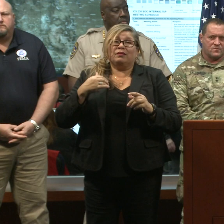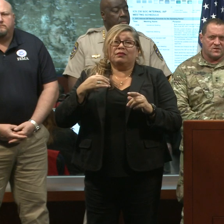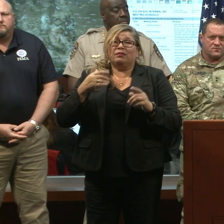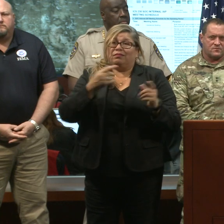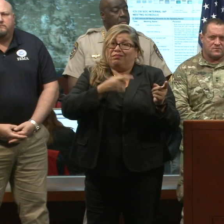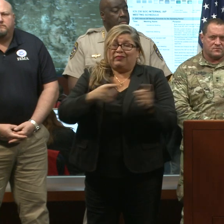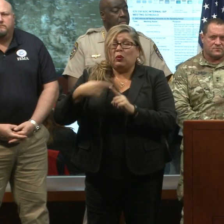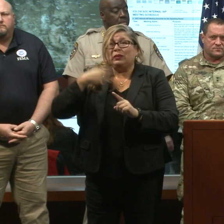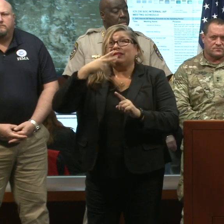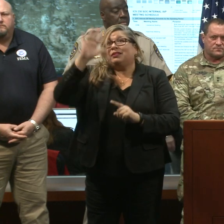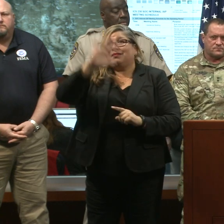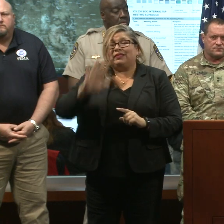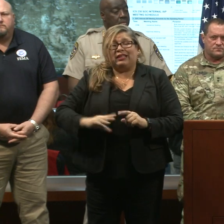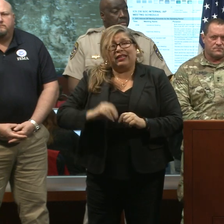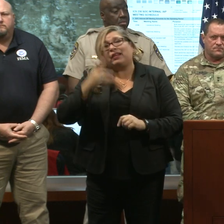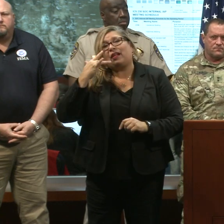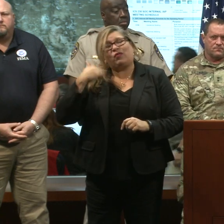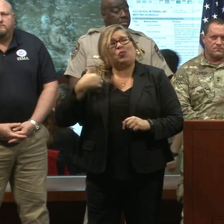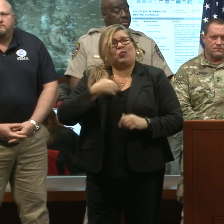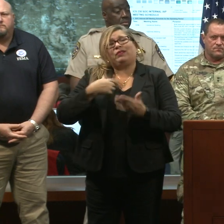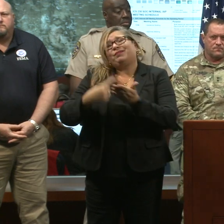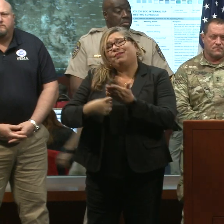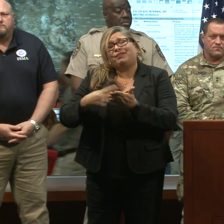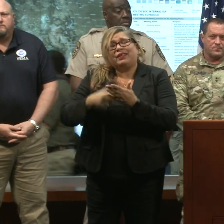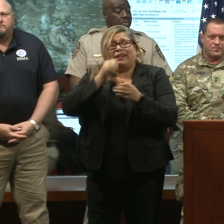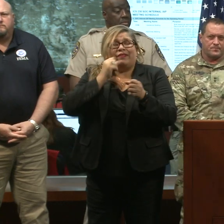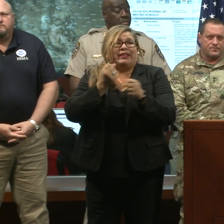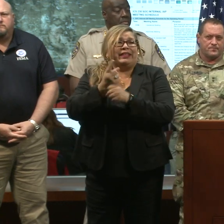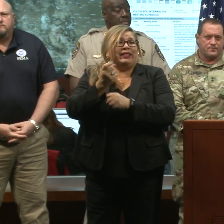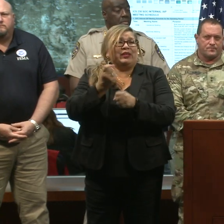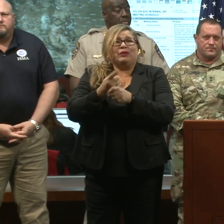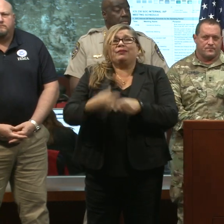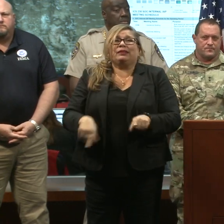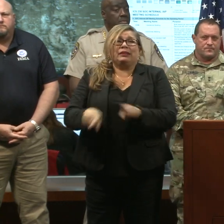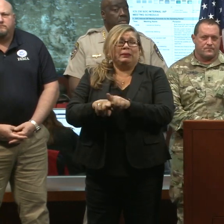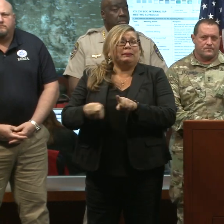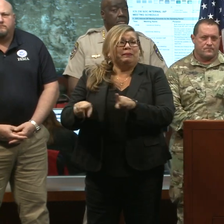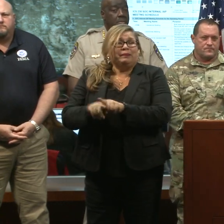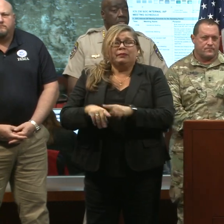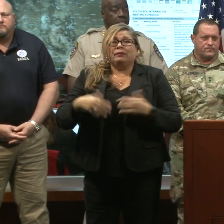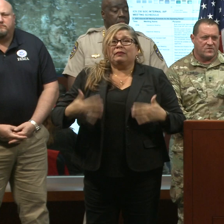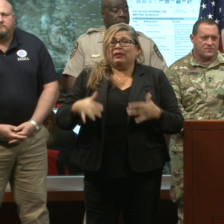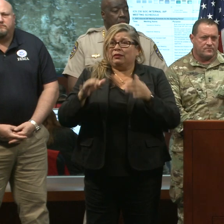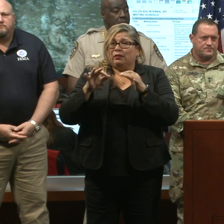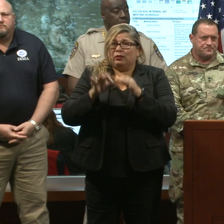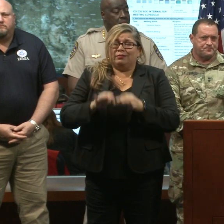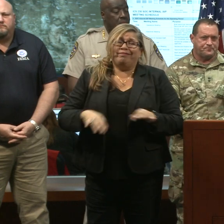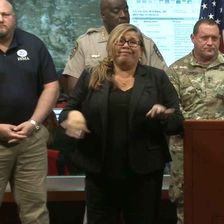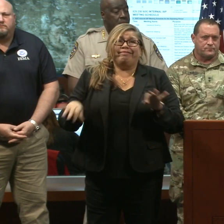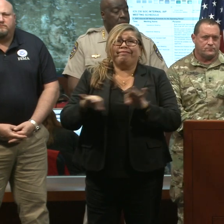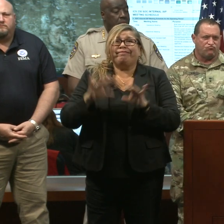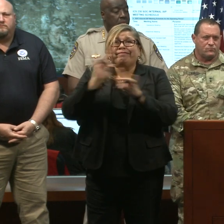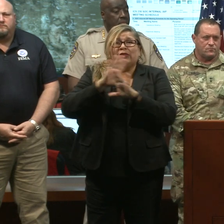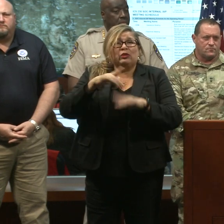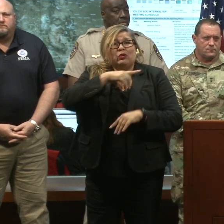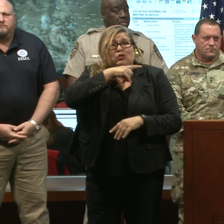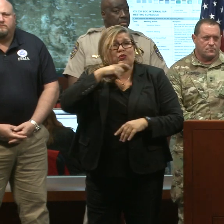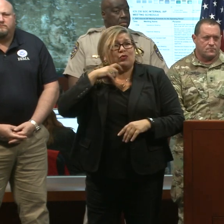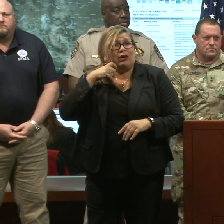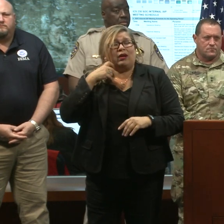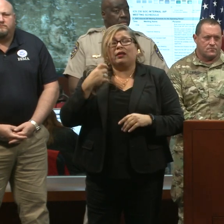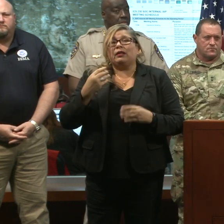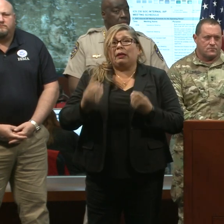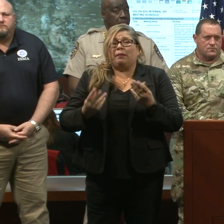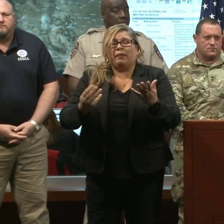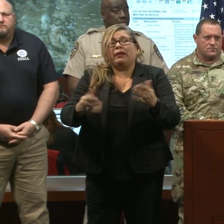across California. We've been talking about this year after year. Critical dryness of our vegetation, winds that